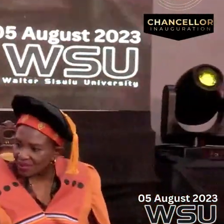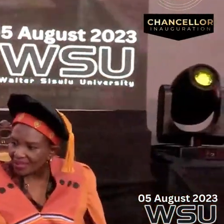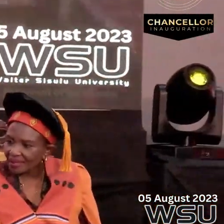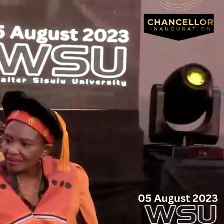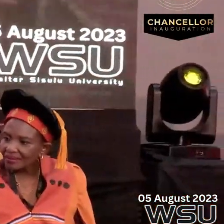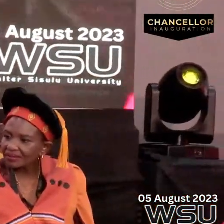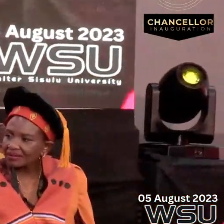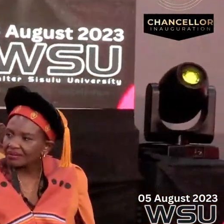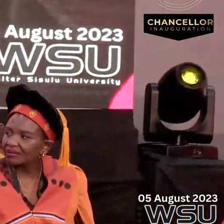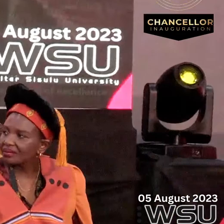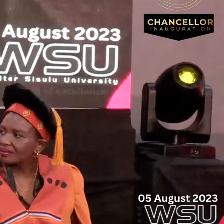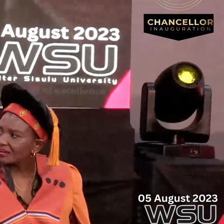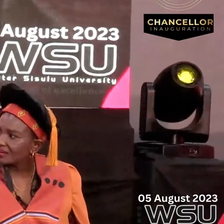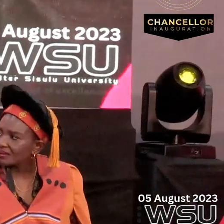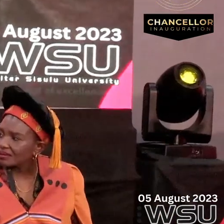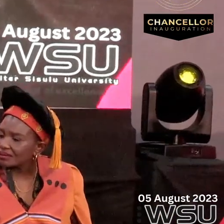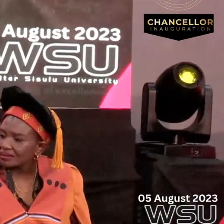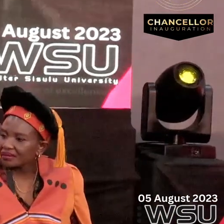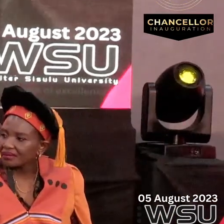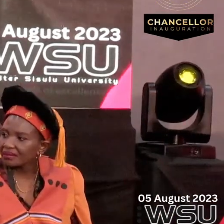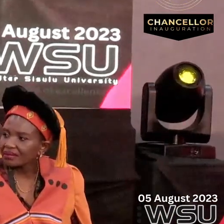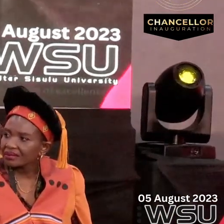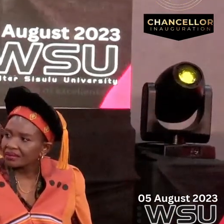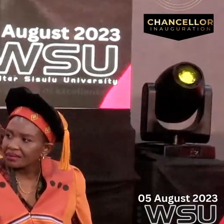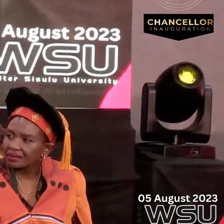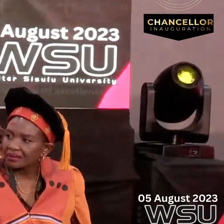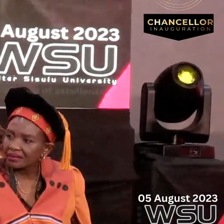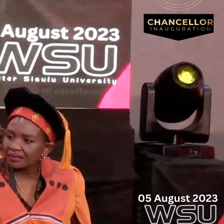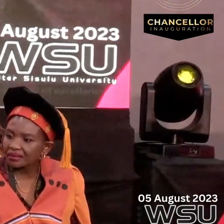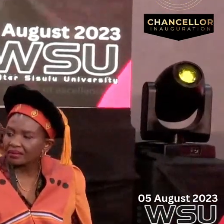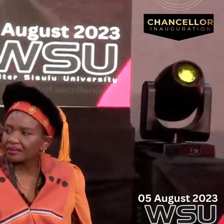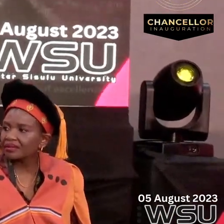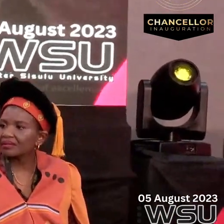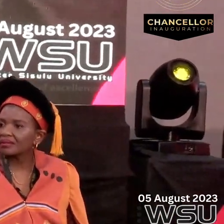Before ndingene kwi formal speech bethuna